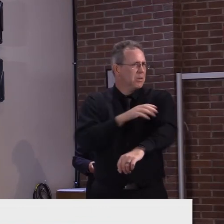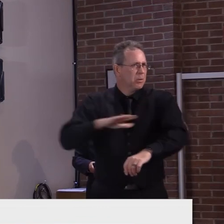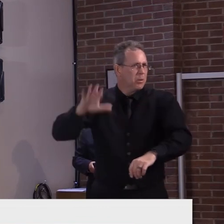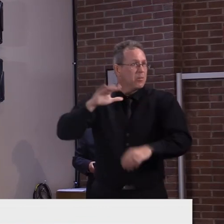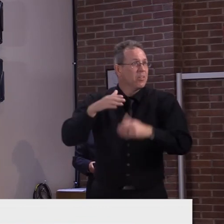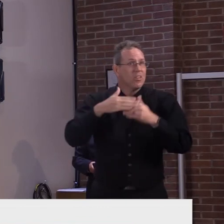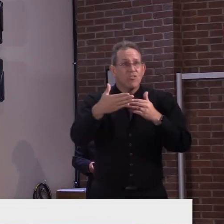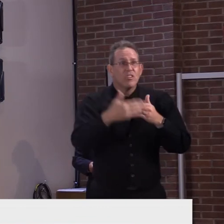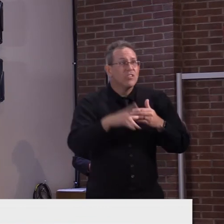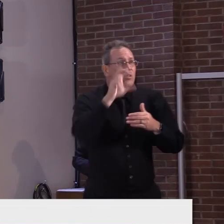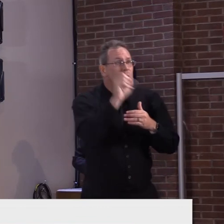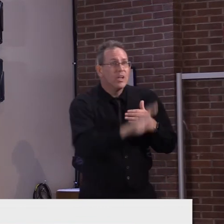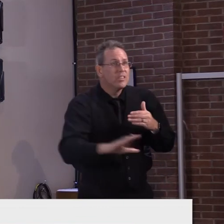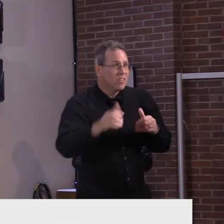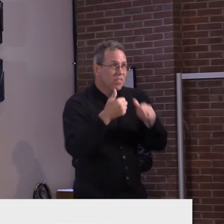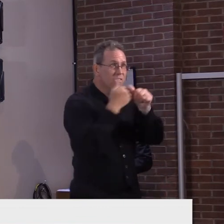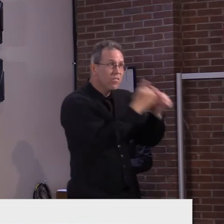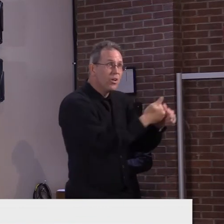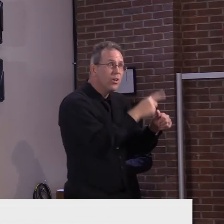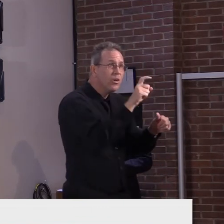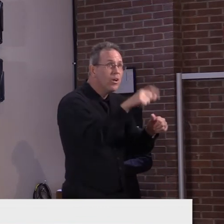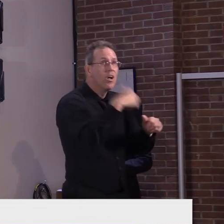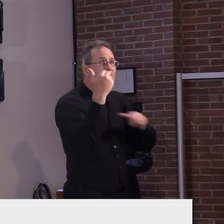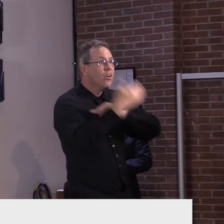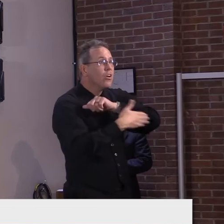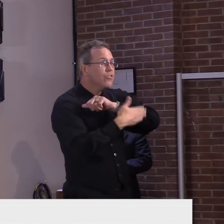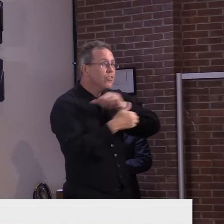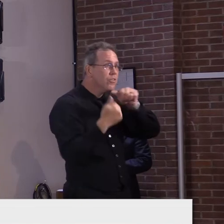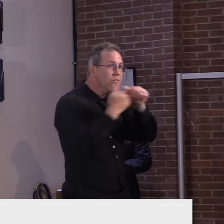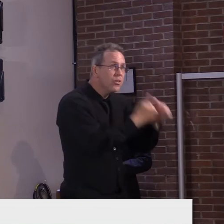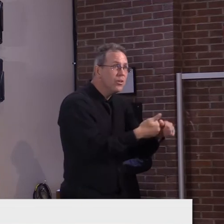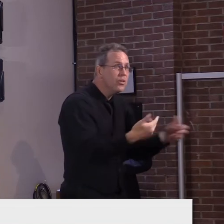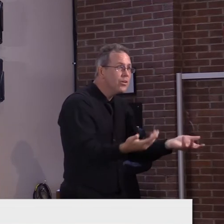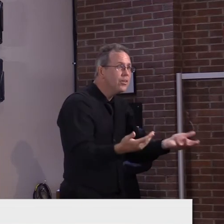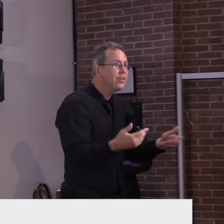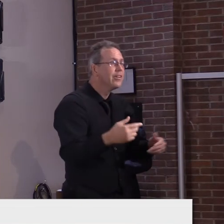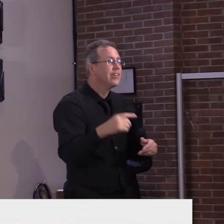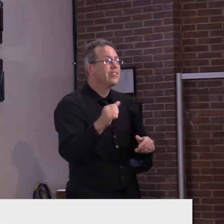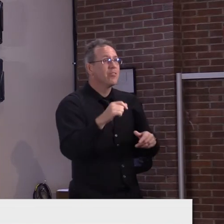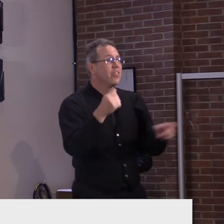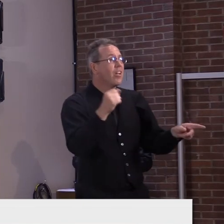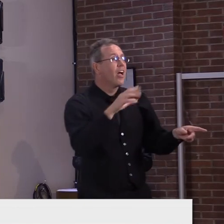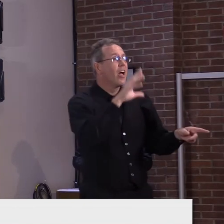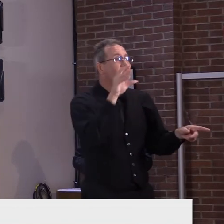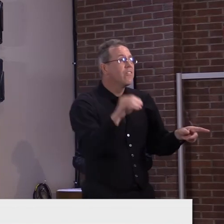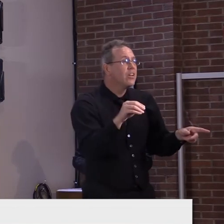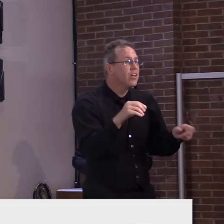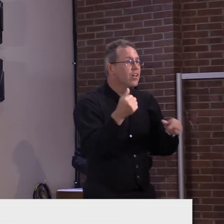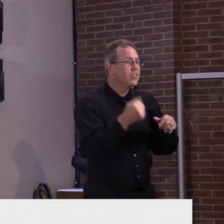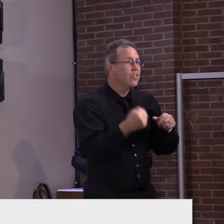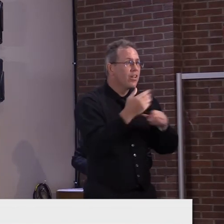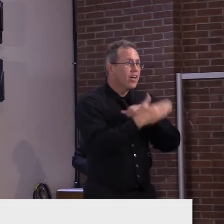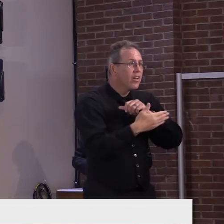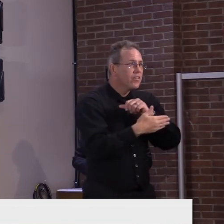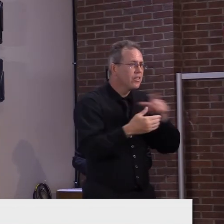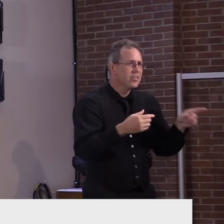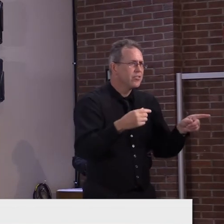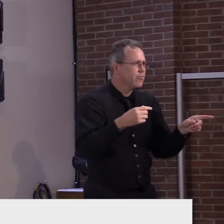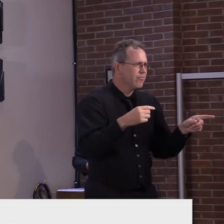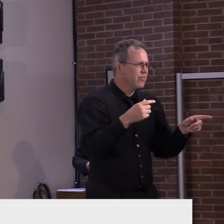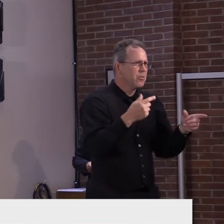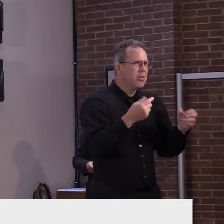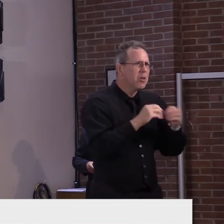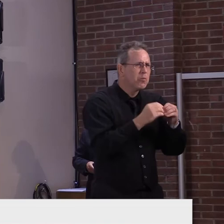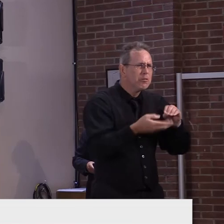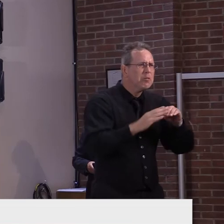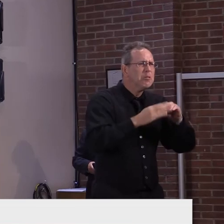like Africa increase their rate of vaccination from 2% or 15% up to closer to where